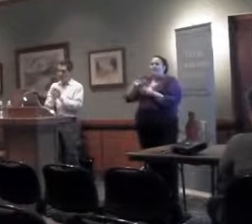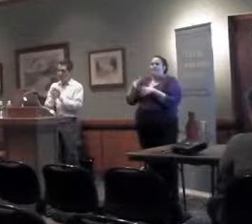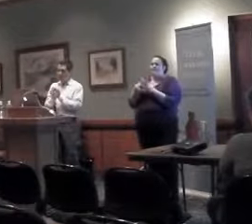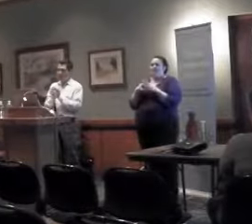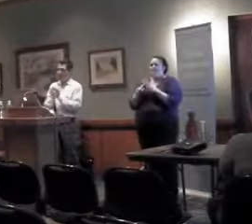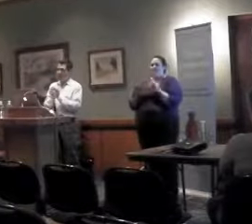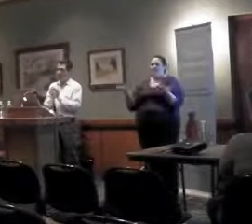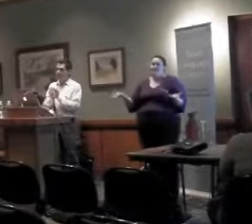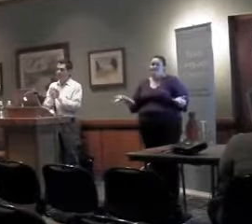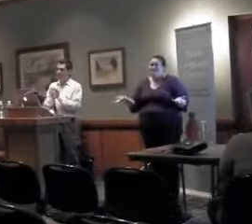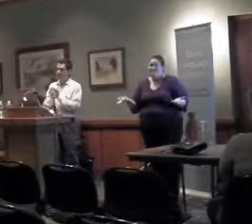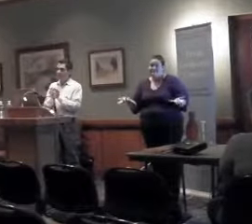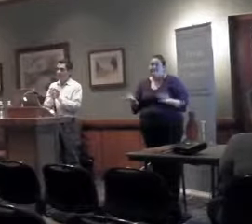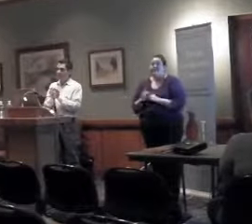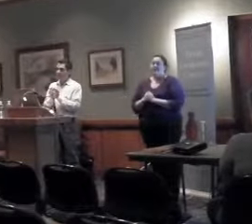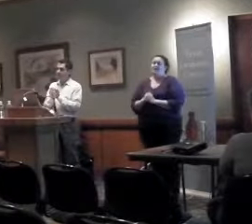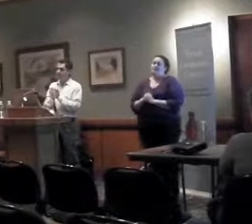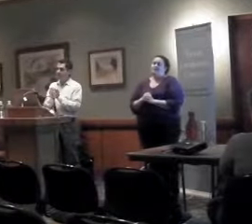of,